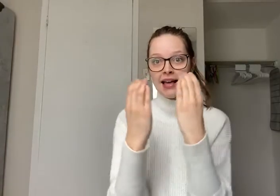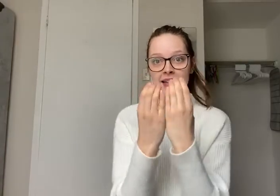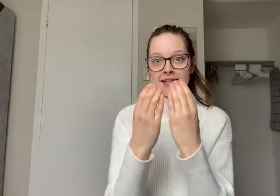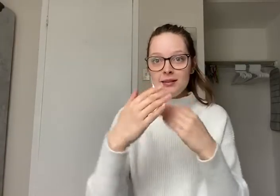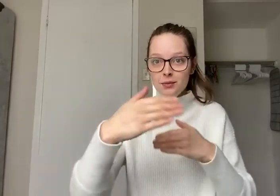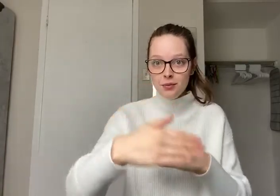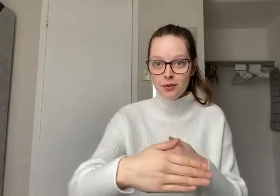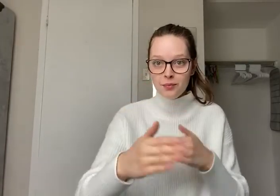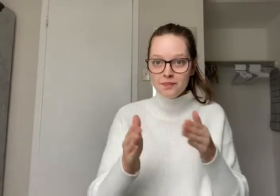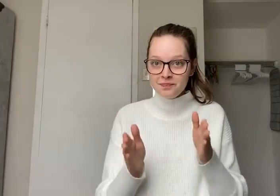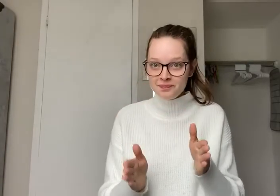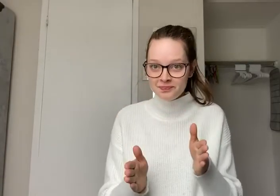classroom,